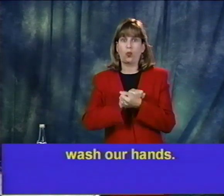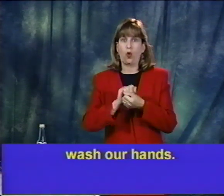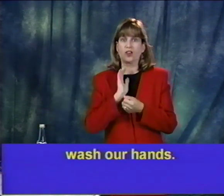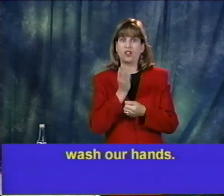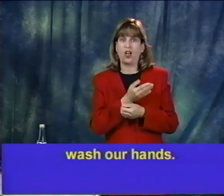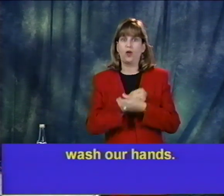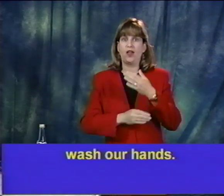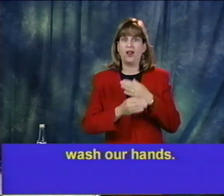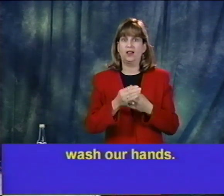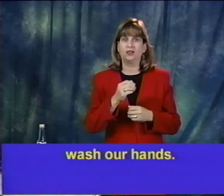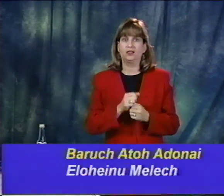wash our hands.